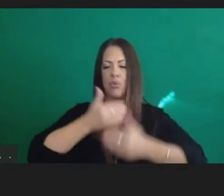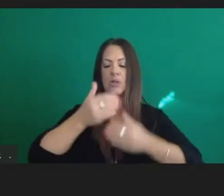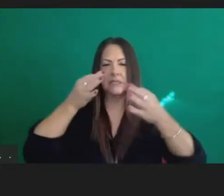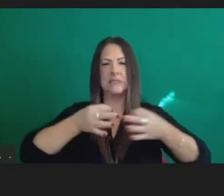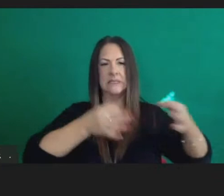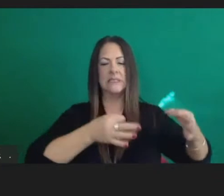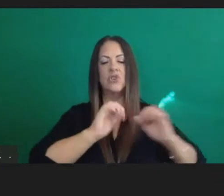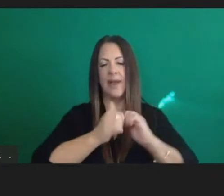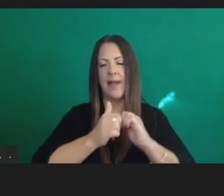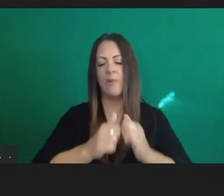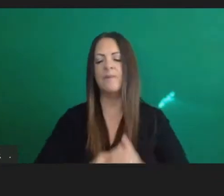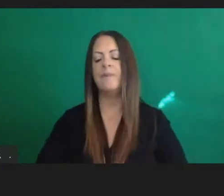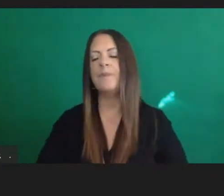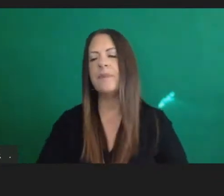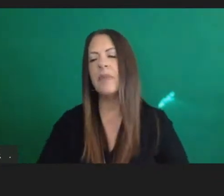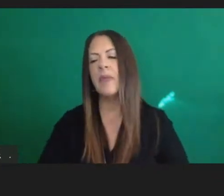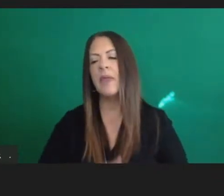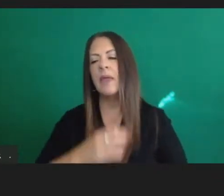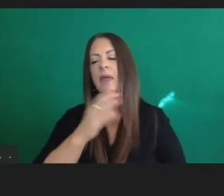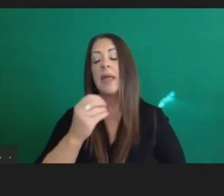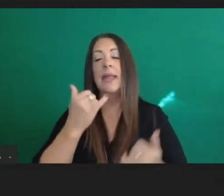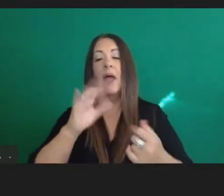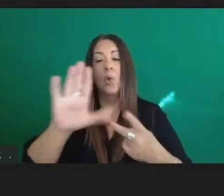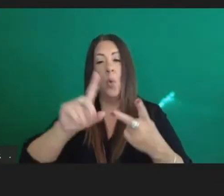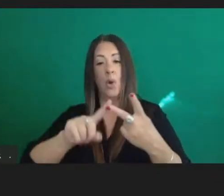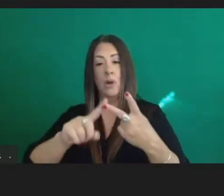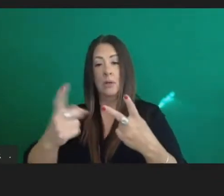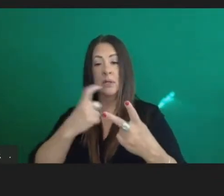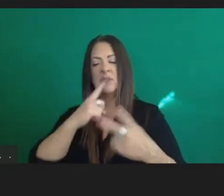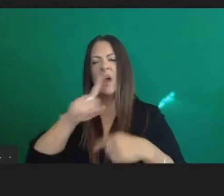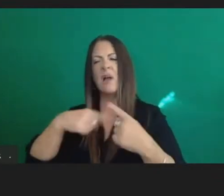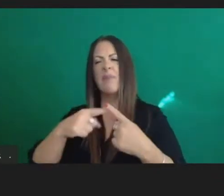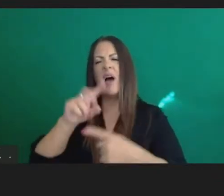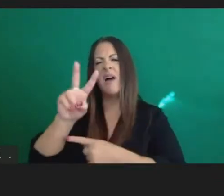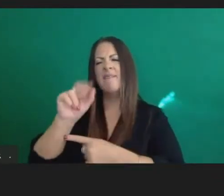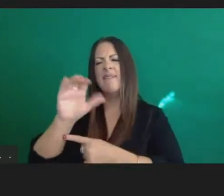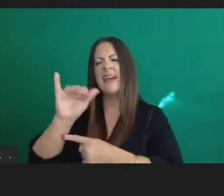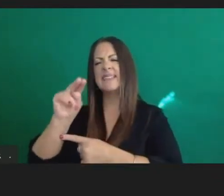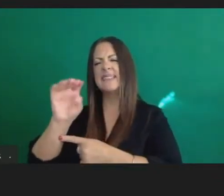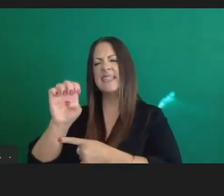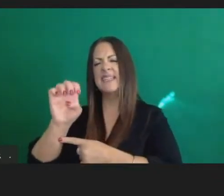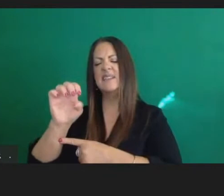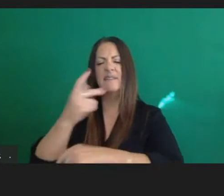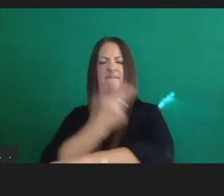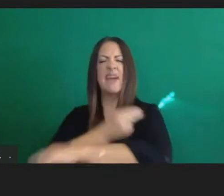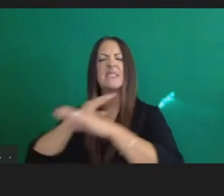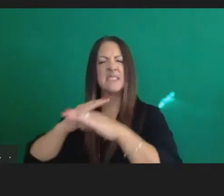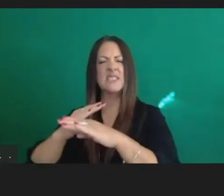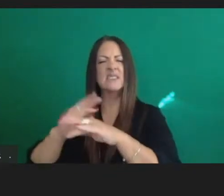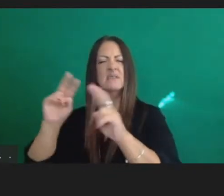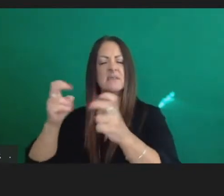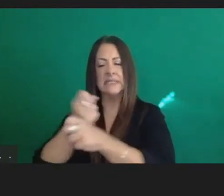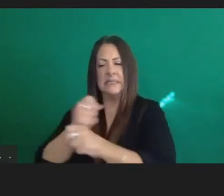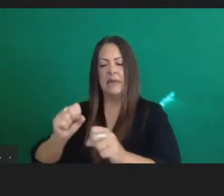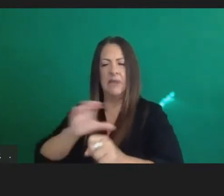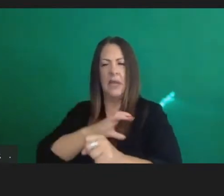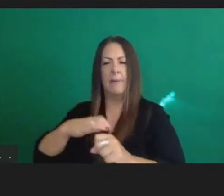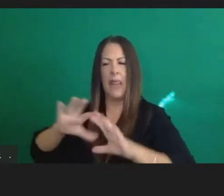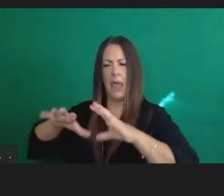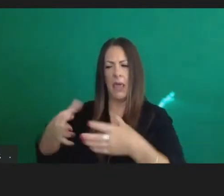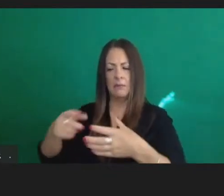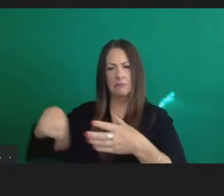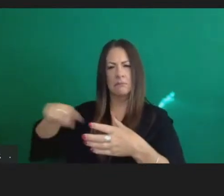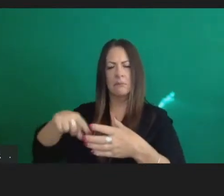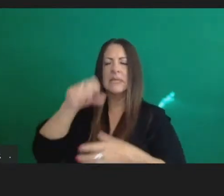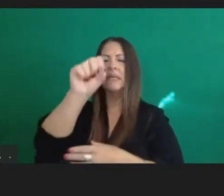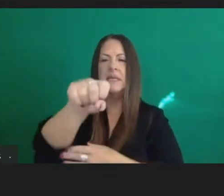go. In terms of the vaccine safety committee that you're alluding to, we are putting together the names